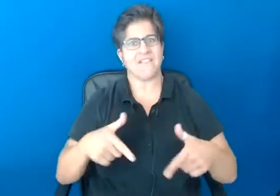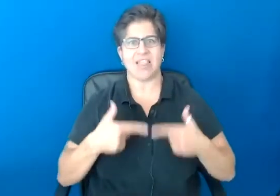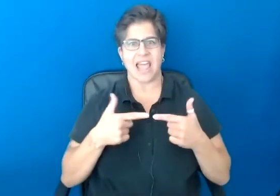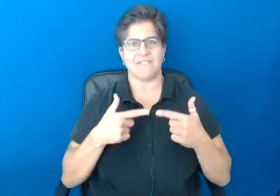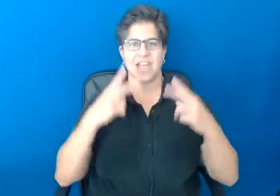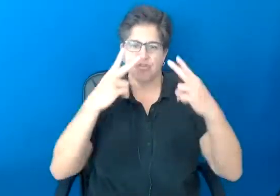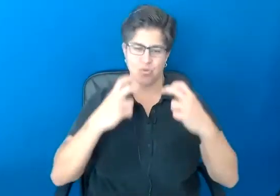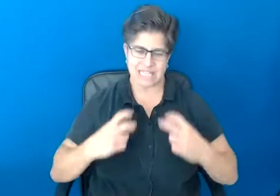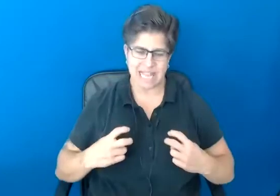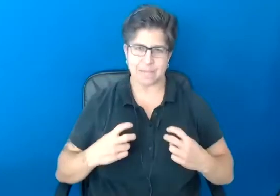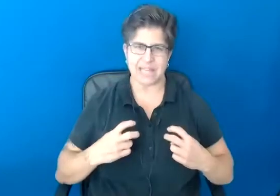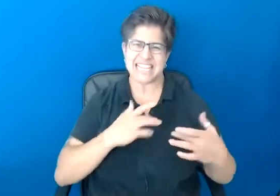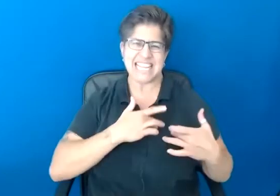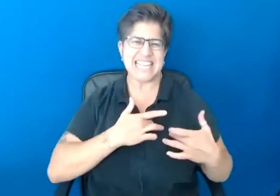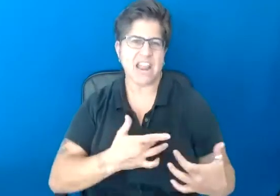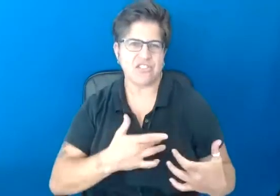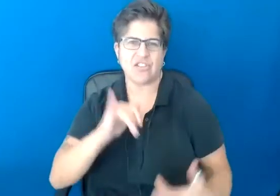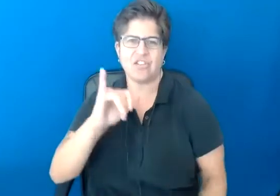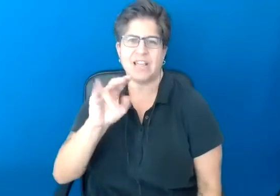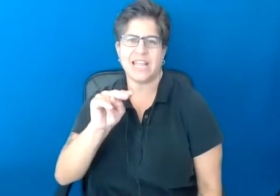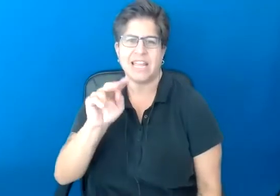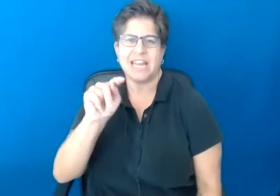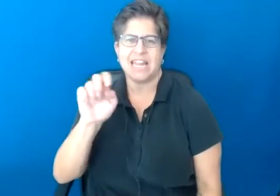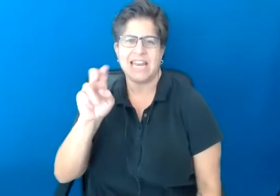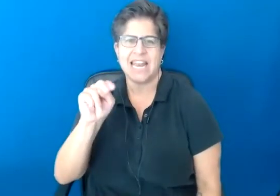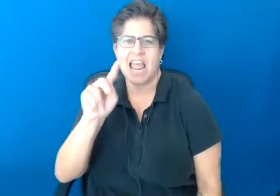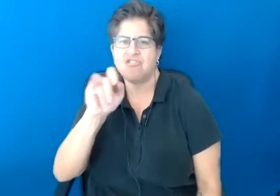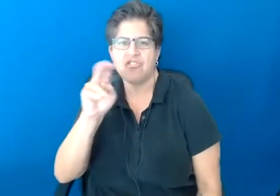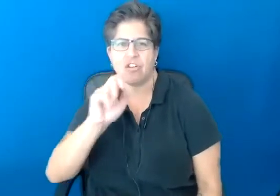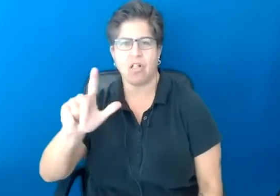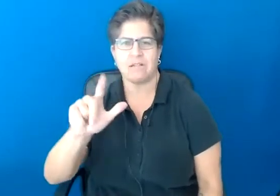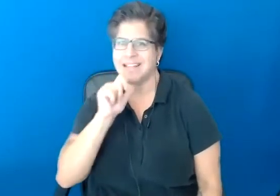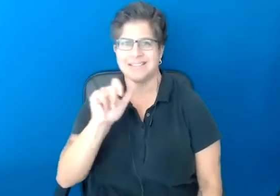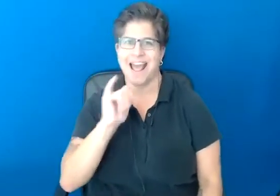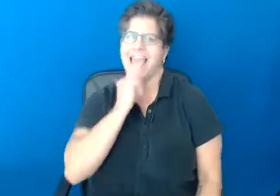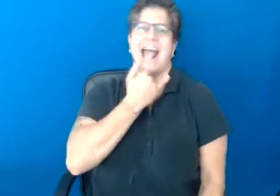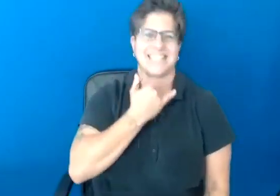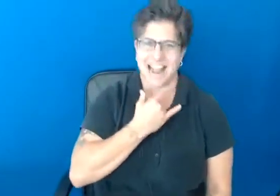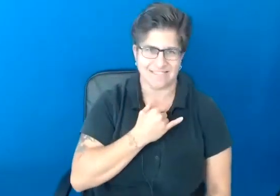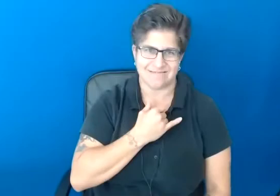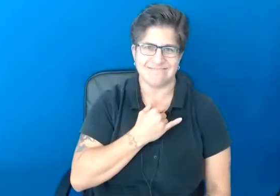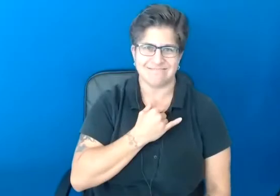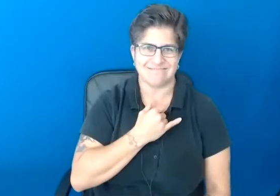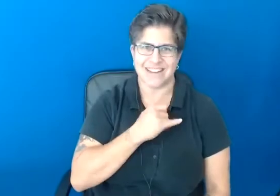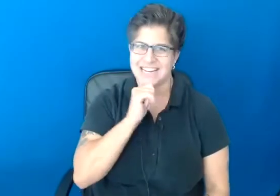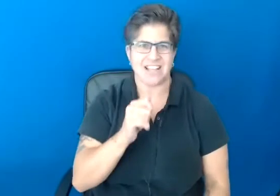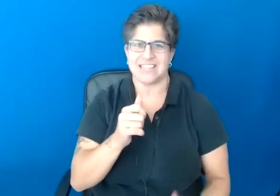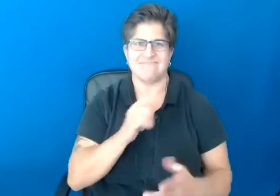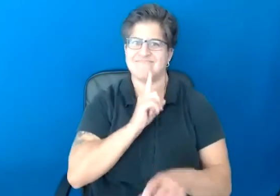So, although I practice a faith that encourages self-examination, it really has been an Al-Anon where I have learned